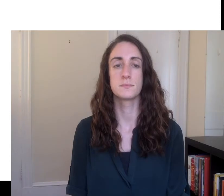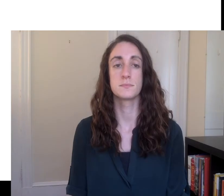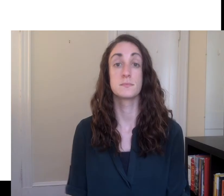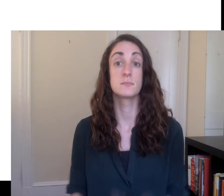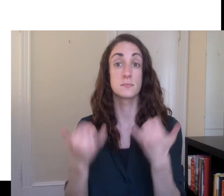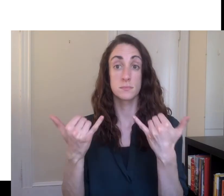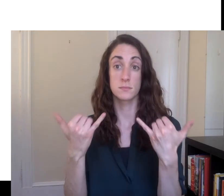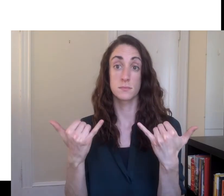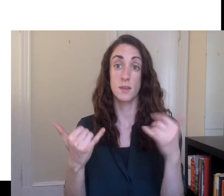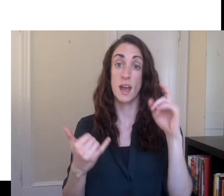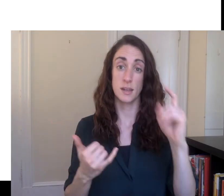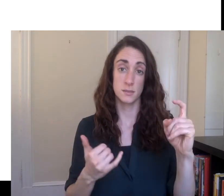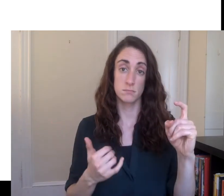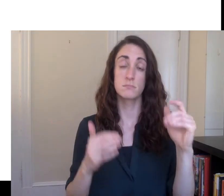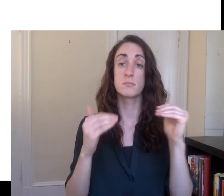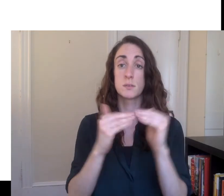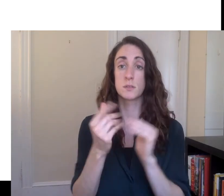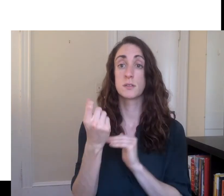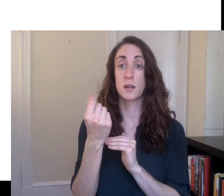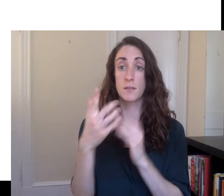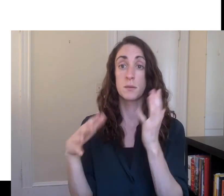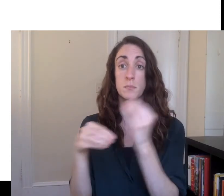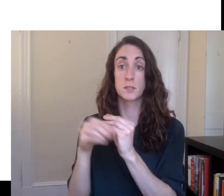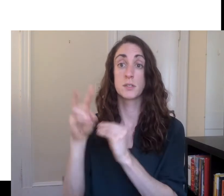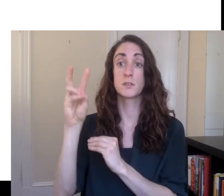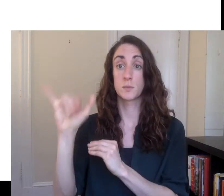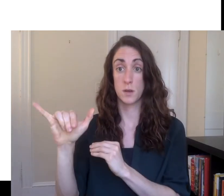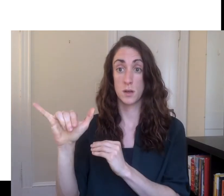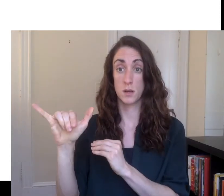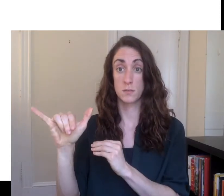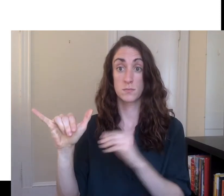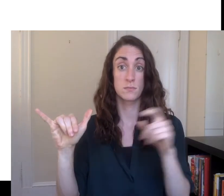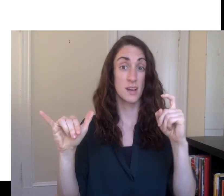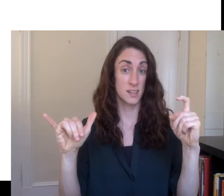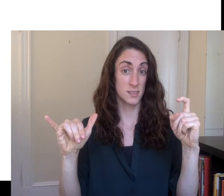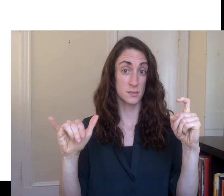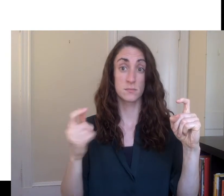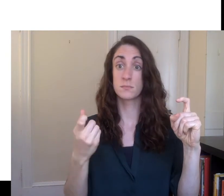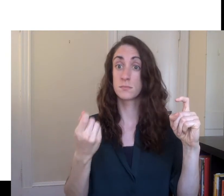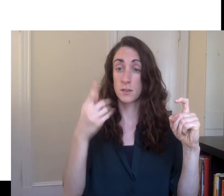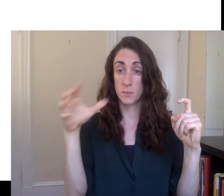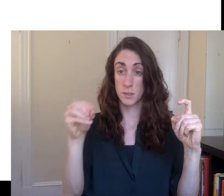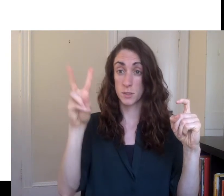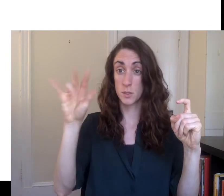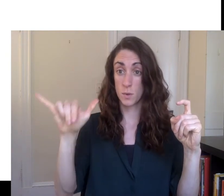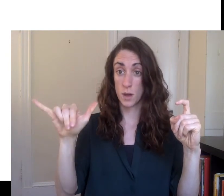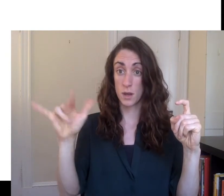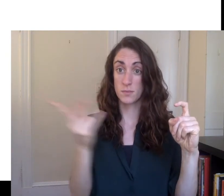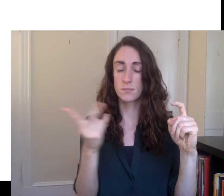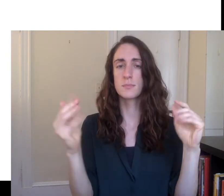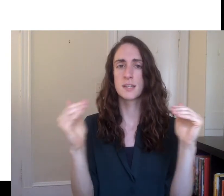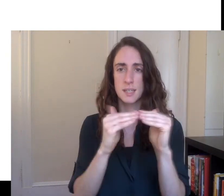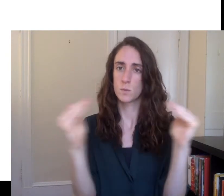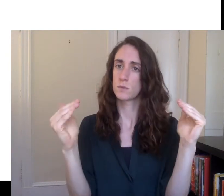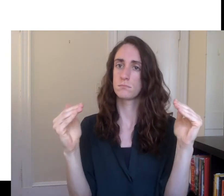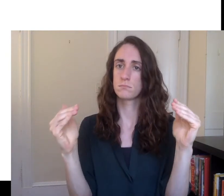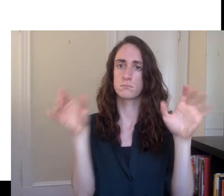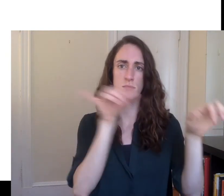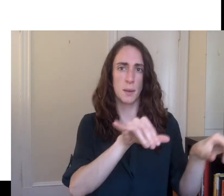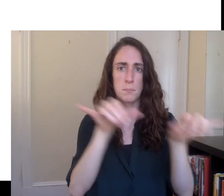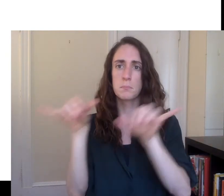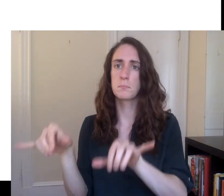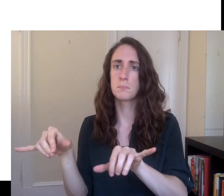So now we have x equals 11 plus 2y. So x and 11 plus 2y are equal. They are the same